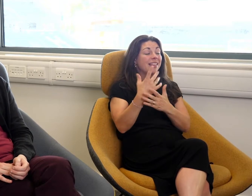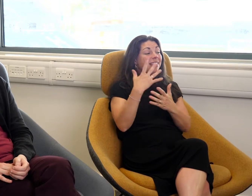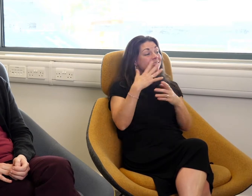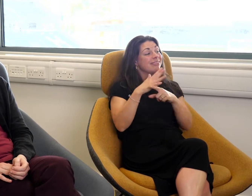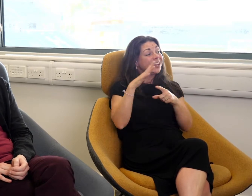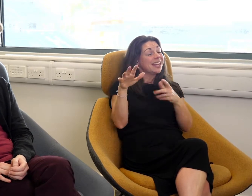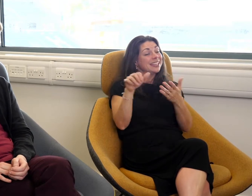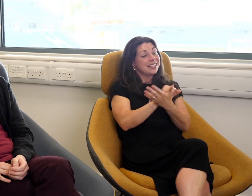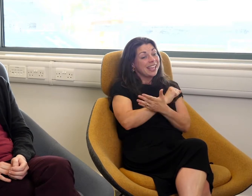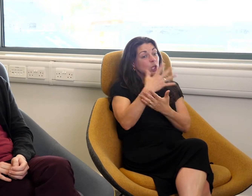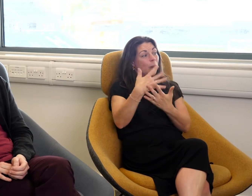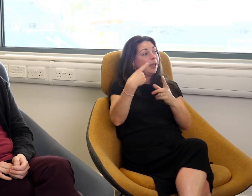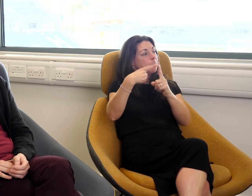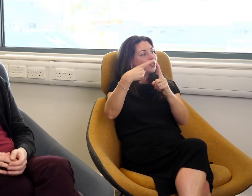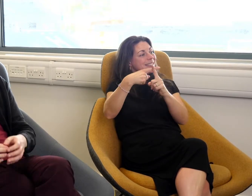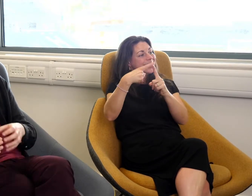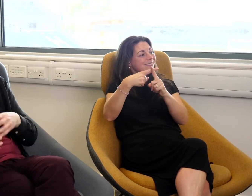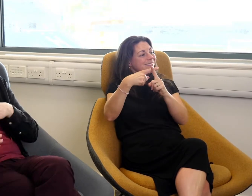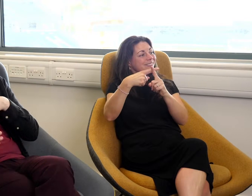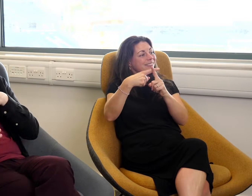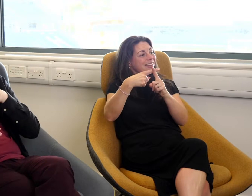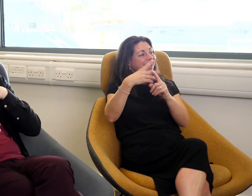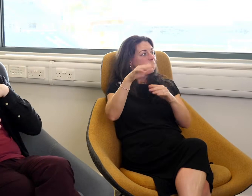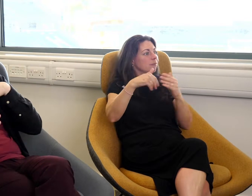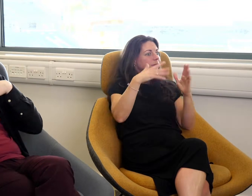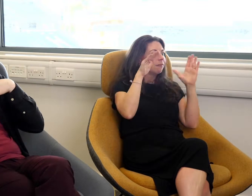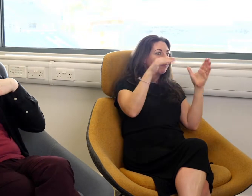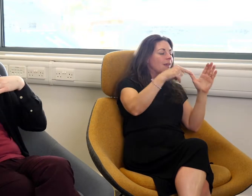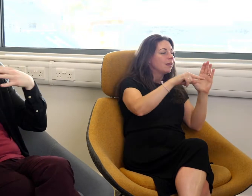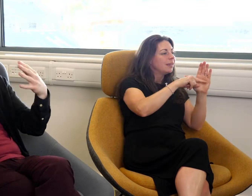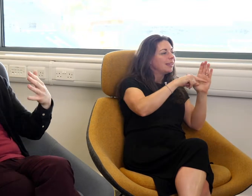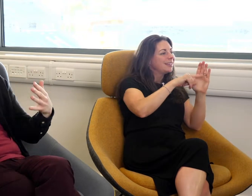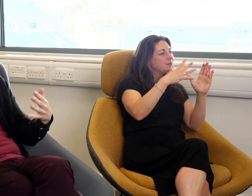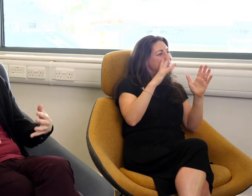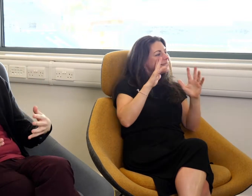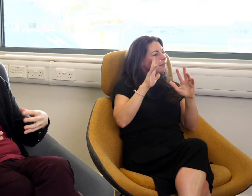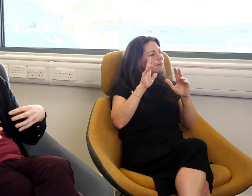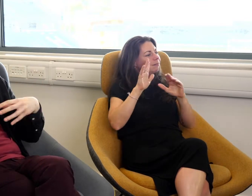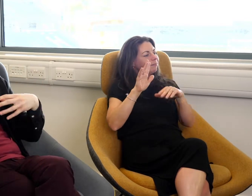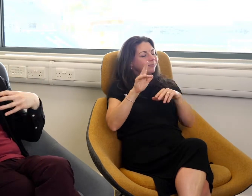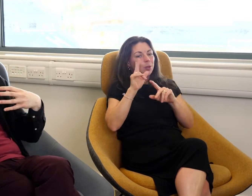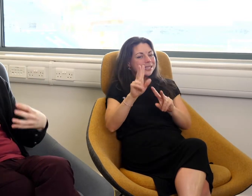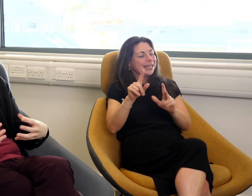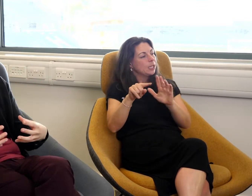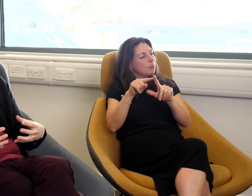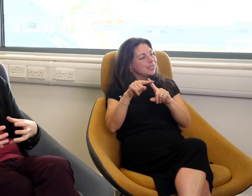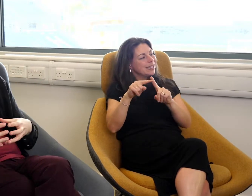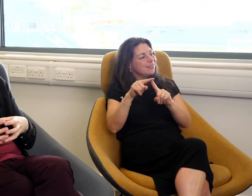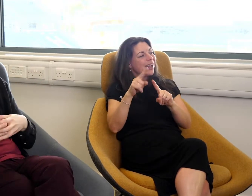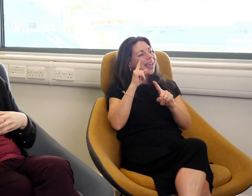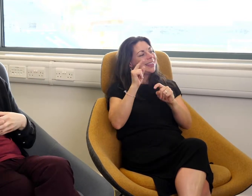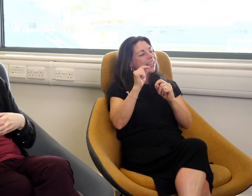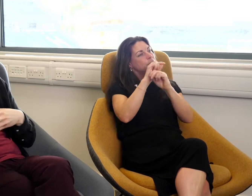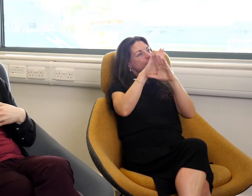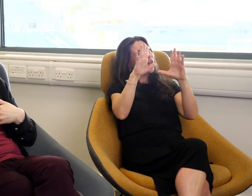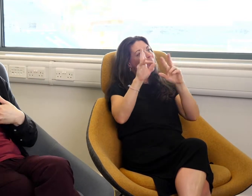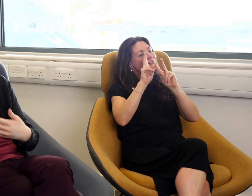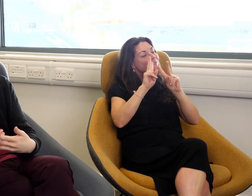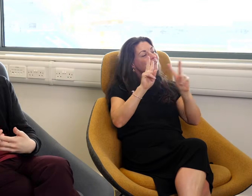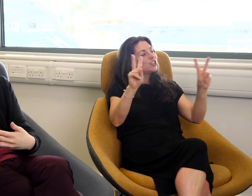done. And I think some of the kind of overarching vision and story and ability to communicate,